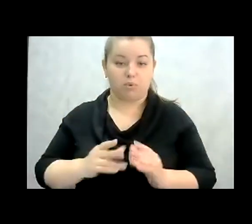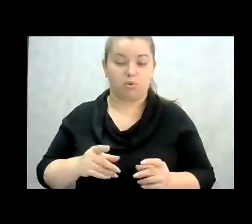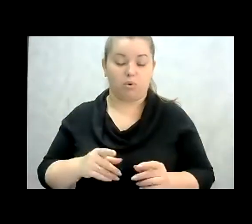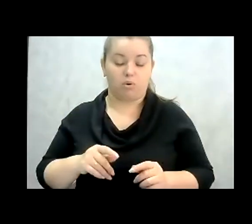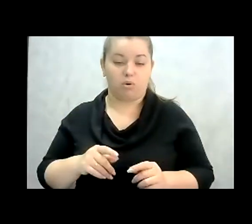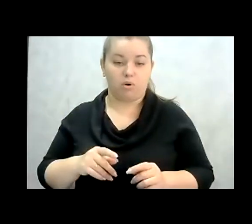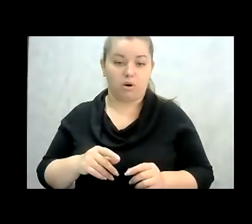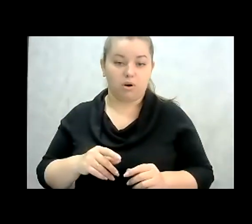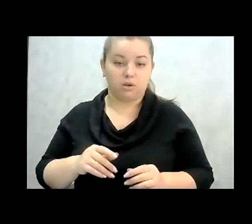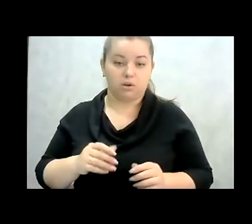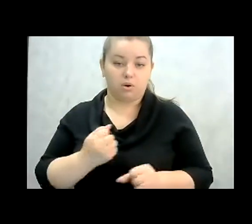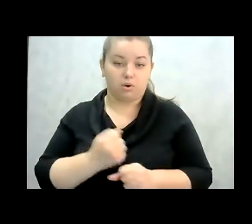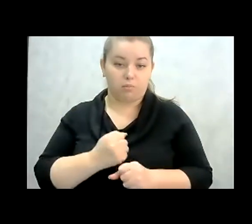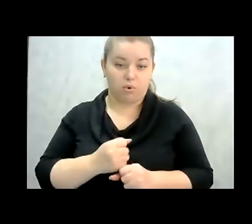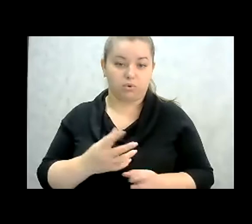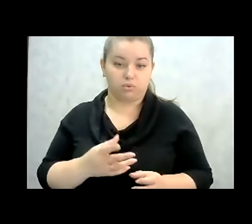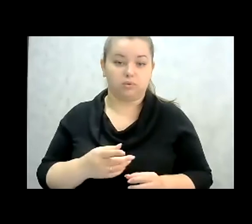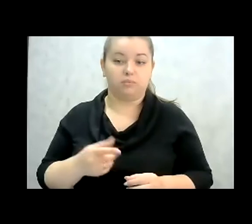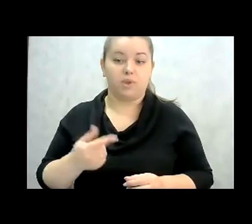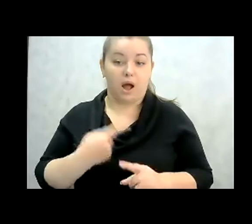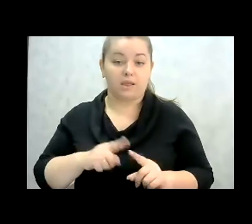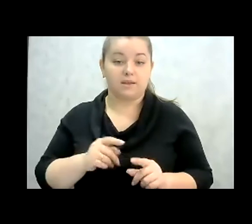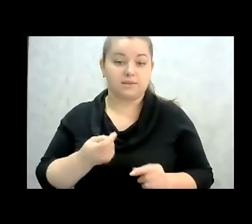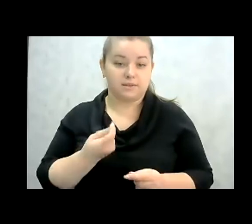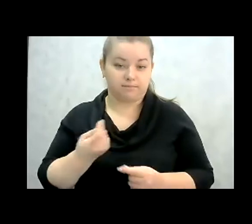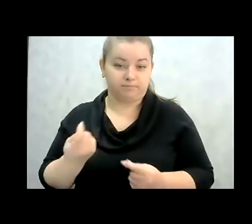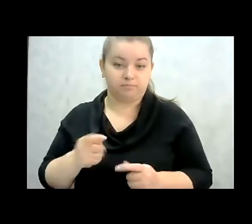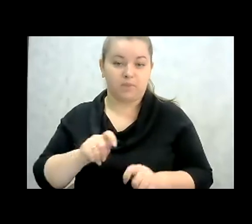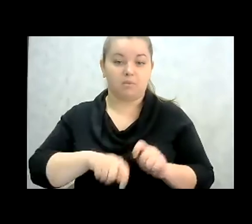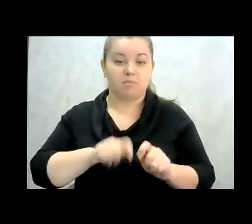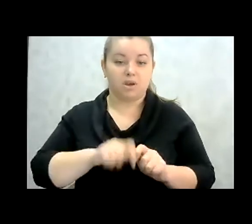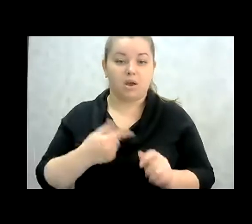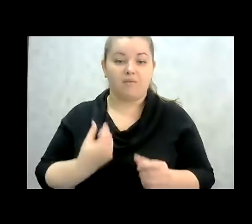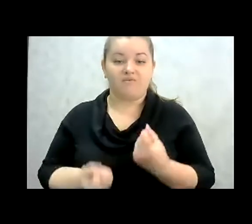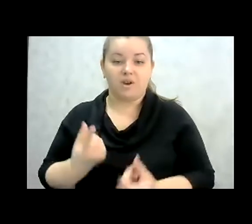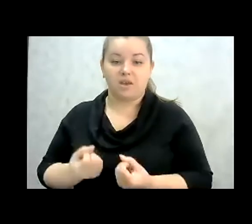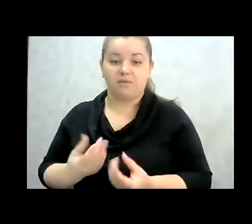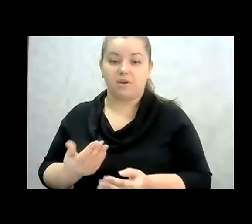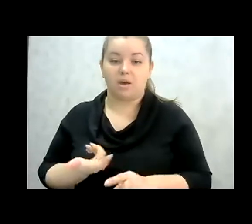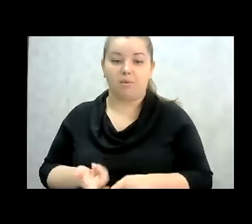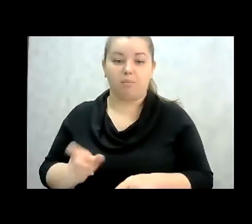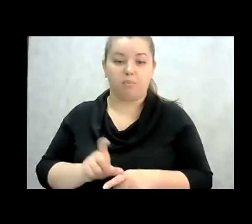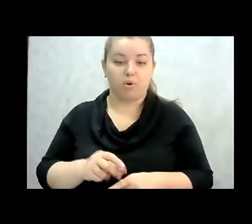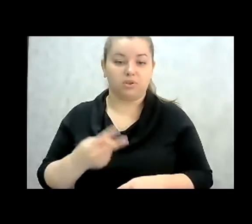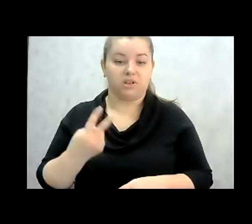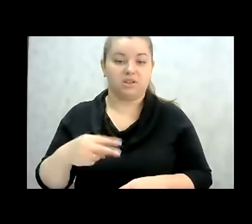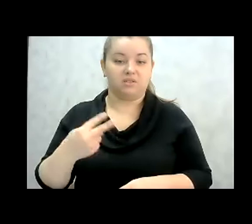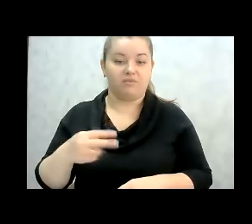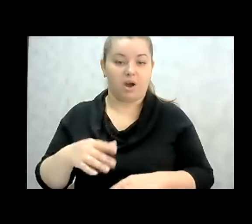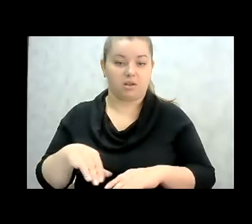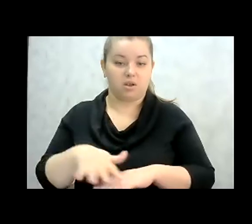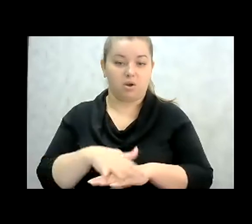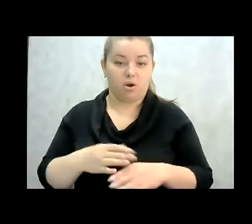And this effort made it possible to identify at